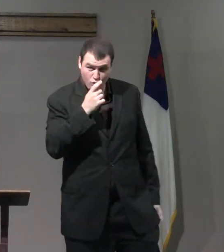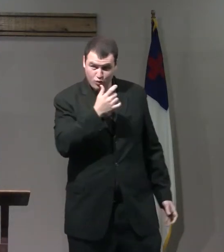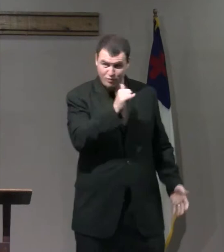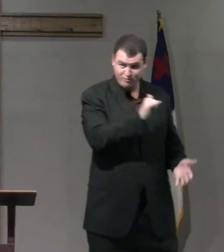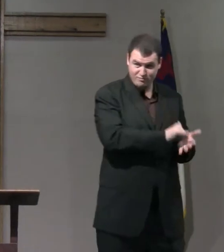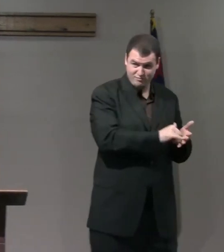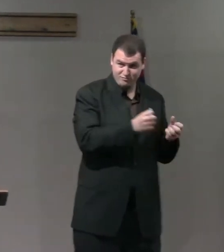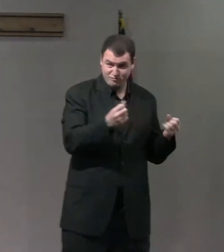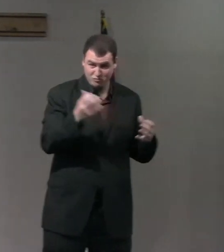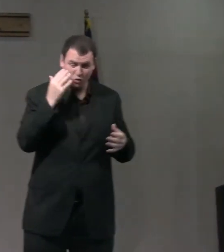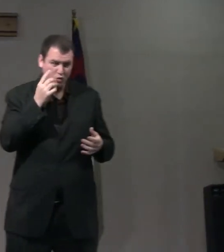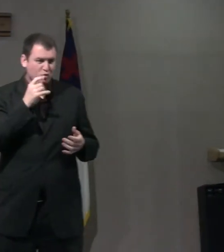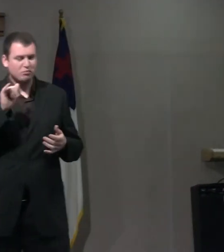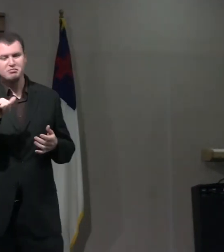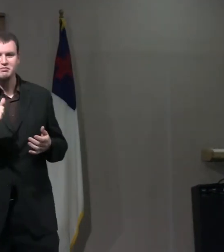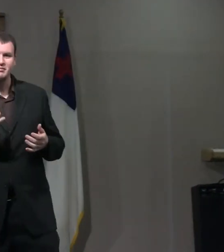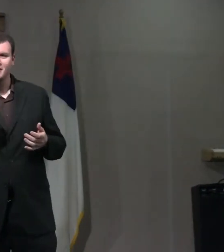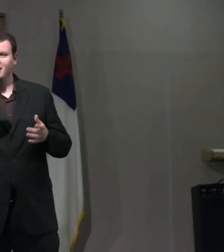So, you know who that is.